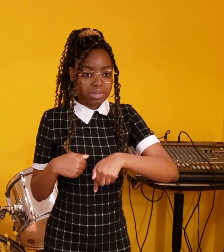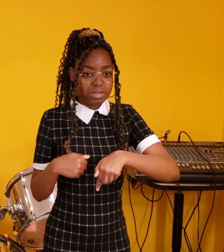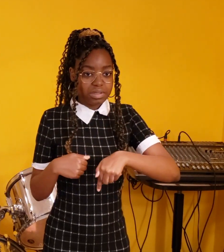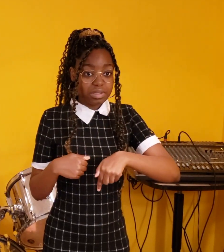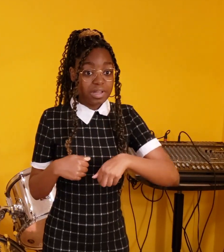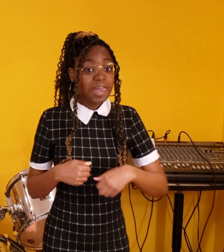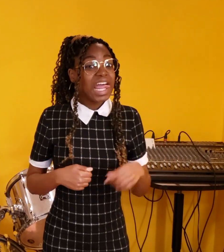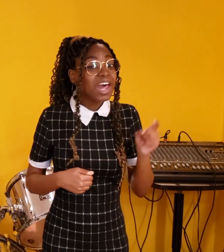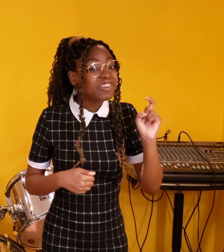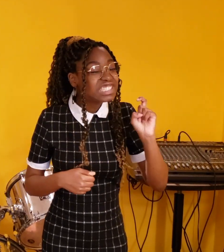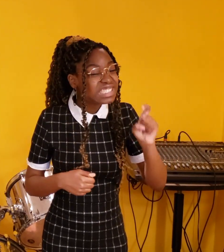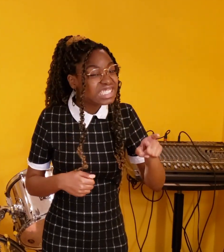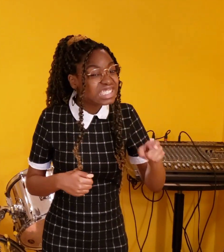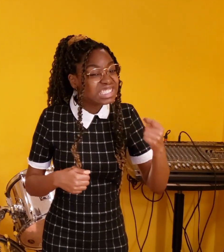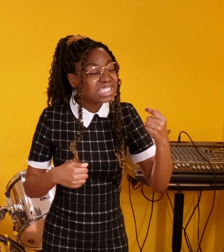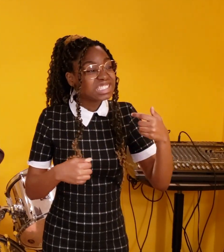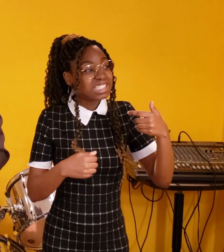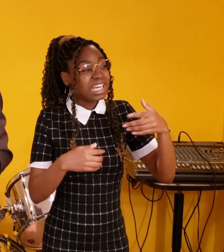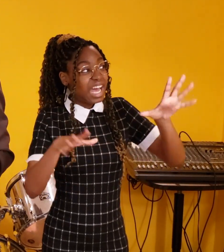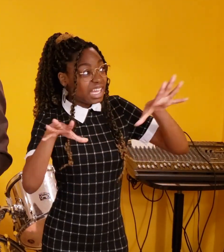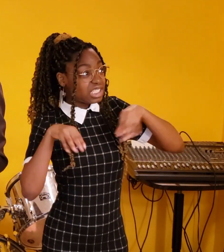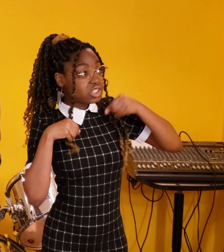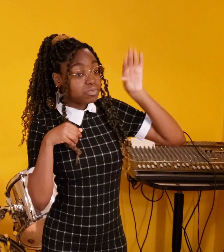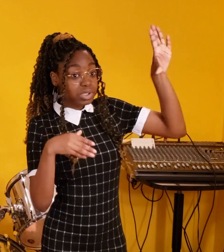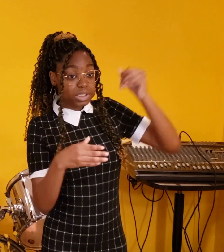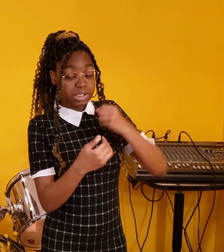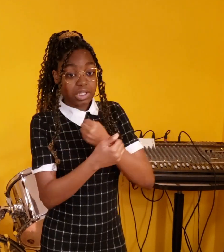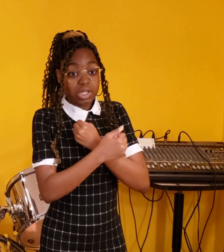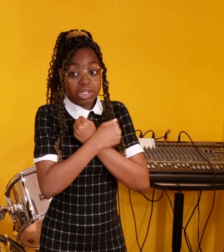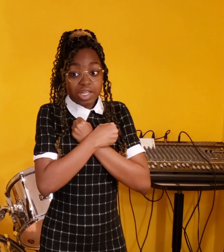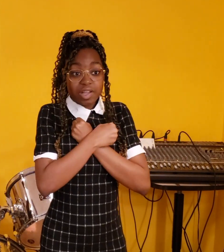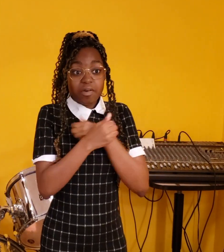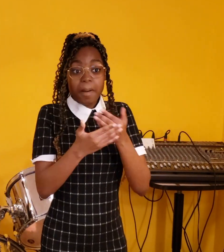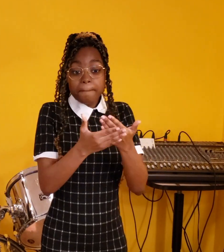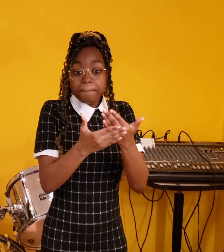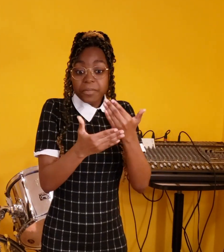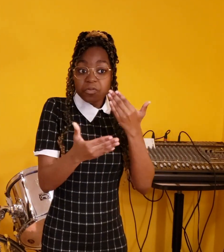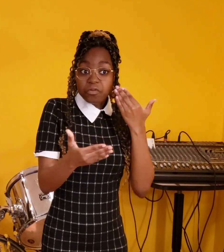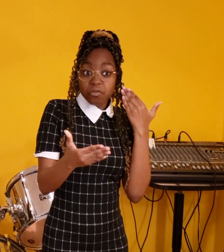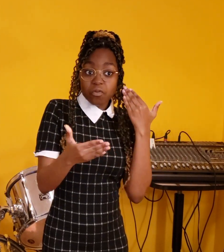before it is too late. So the question is, will you?